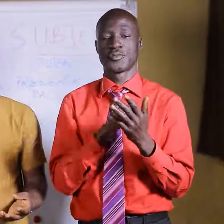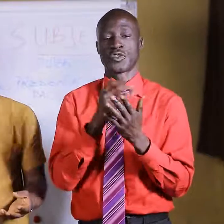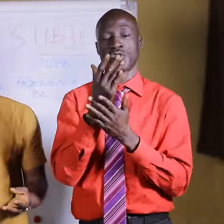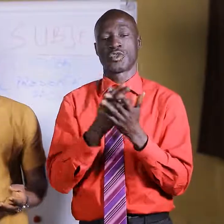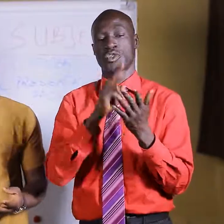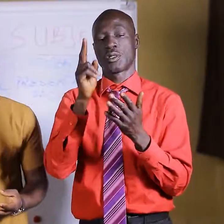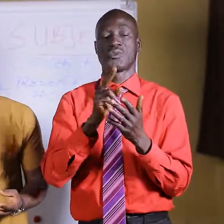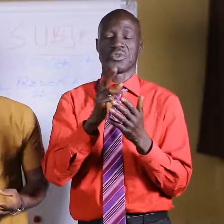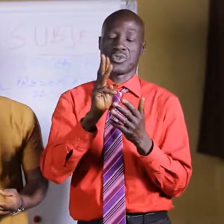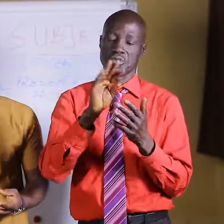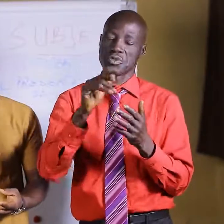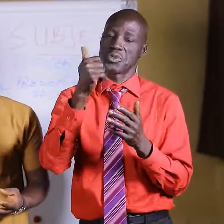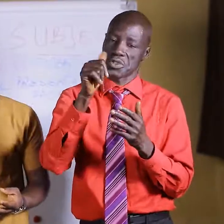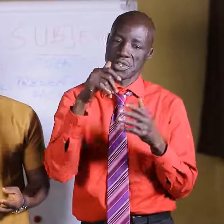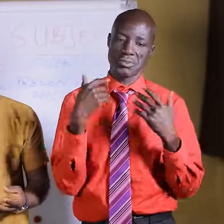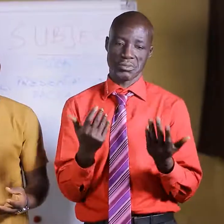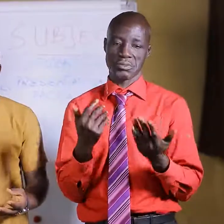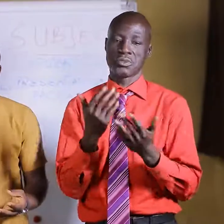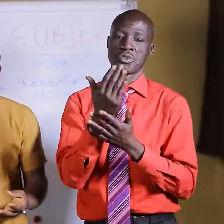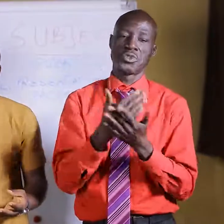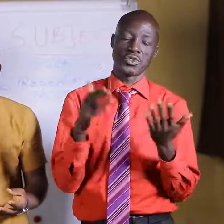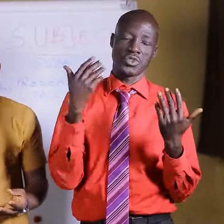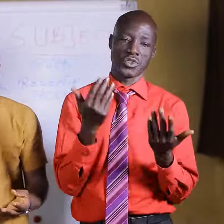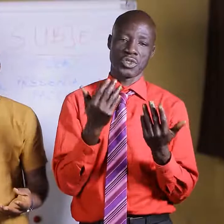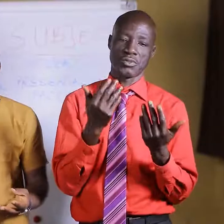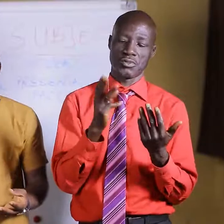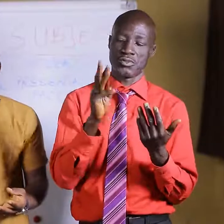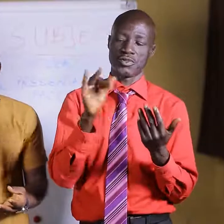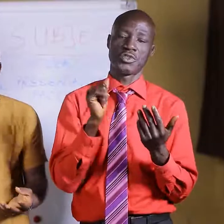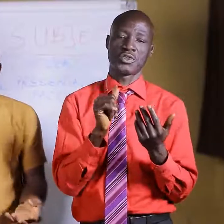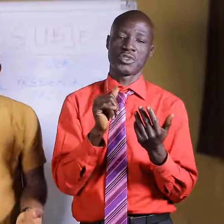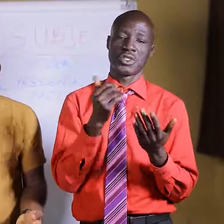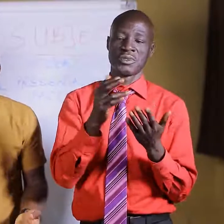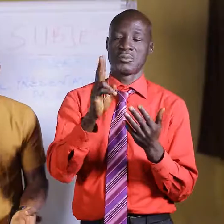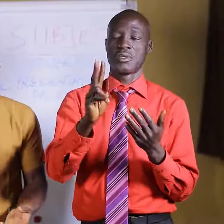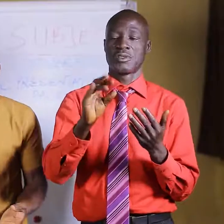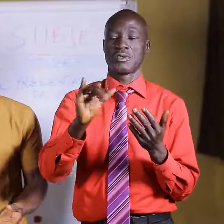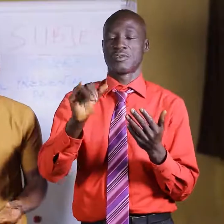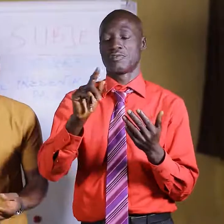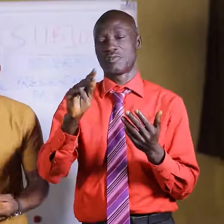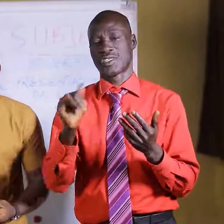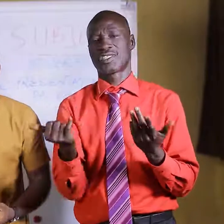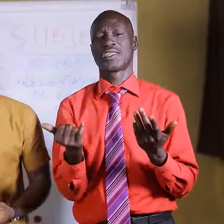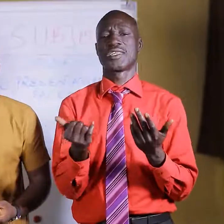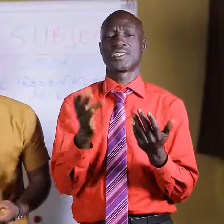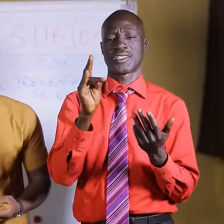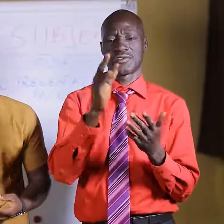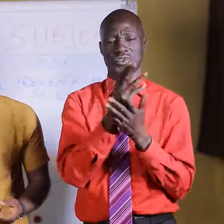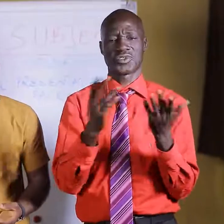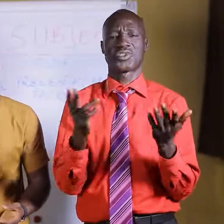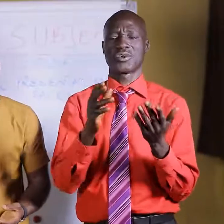using Windows 10. Some are using Windows Vista. Some are still